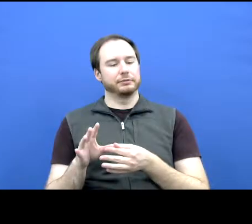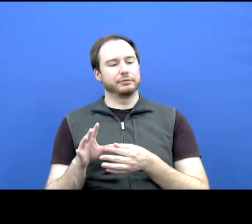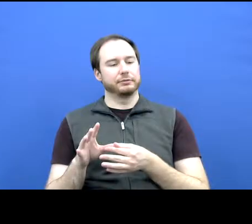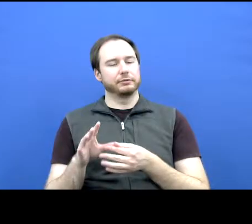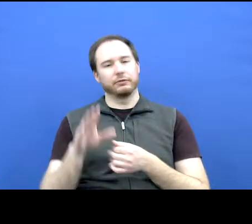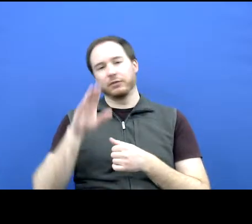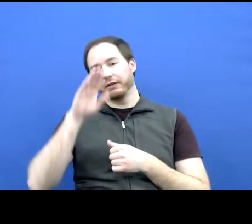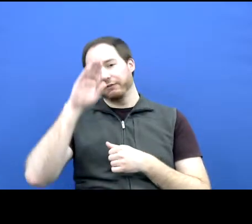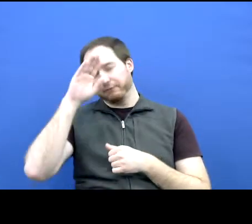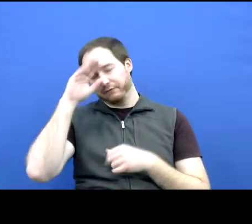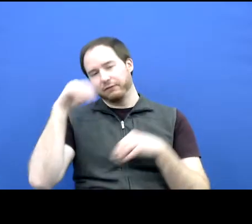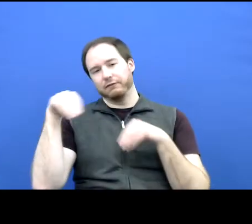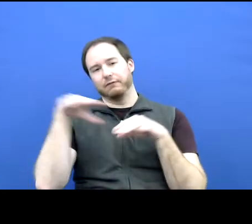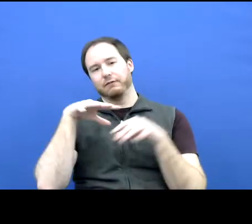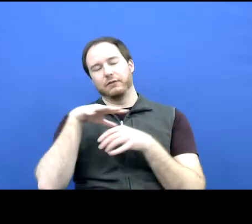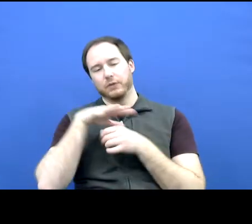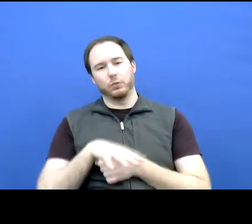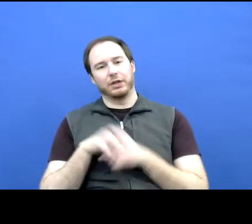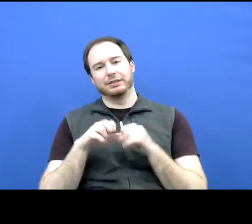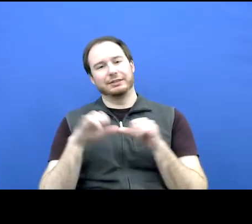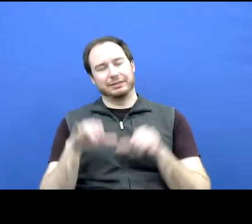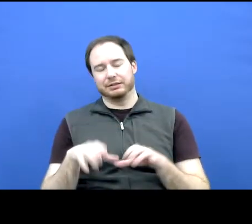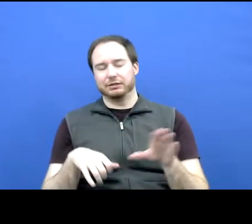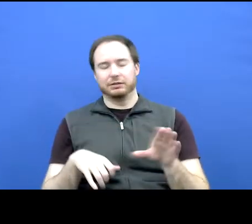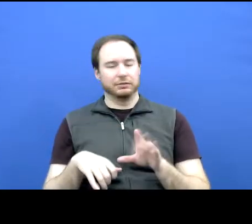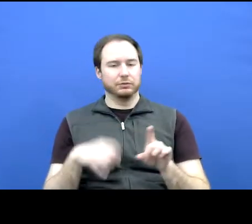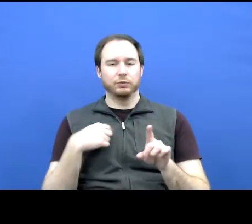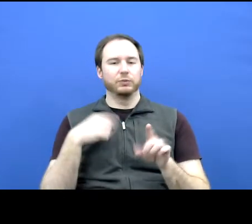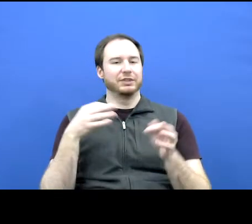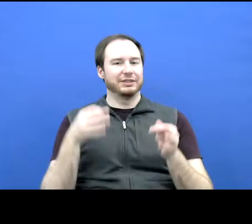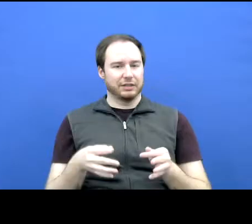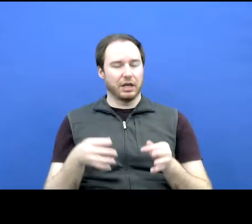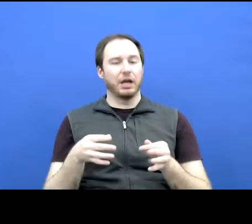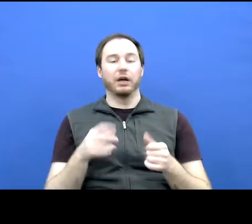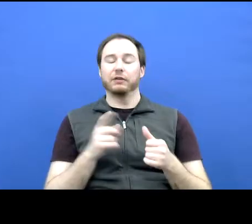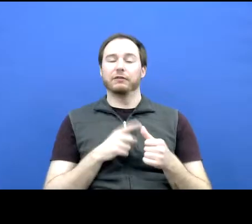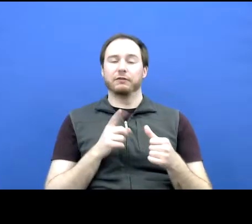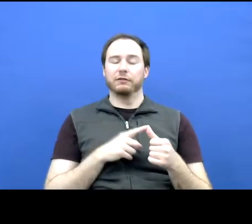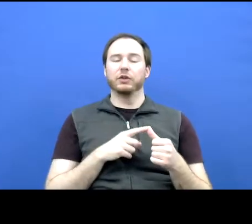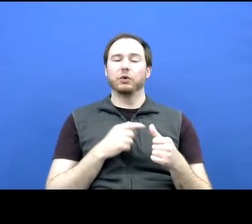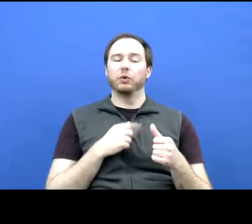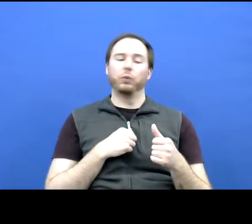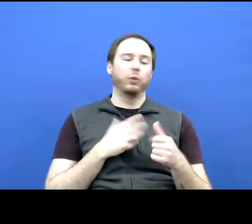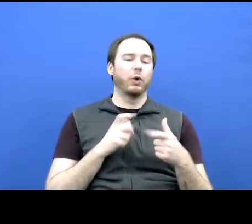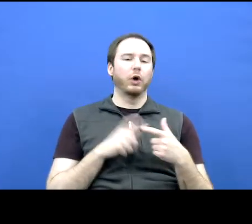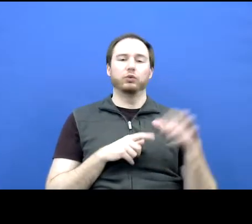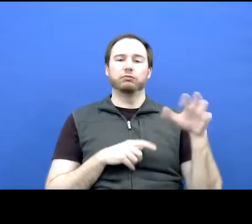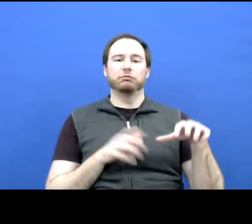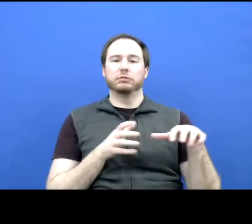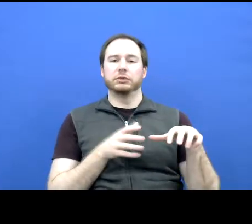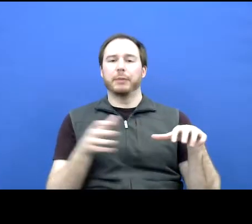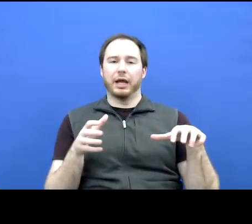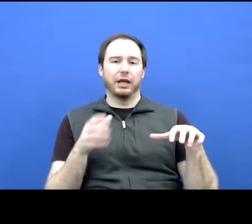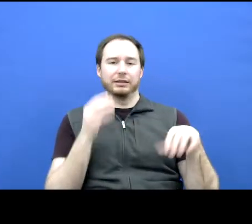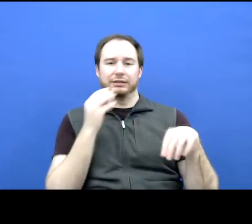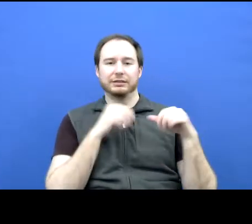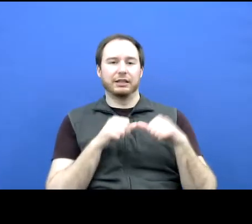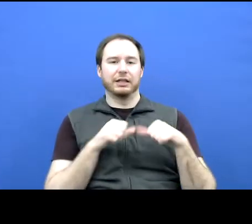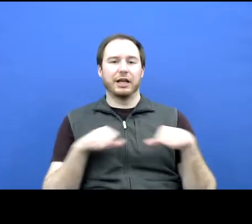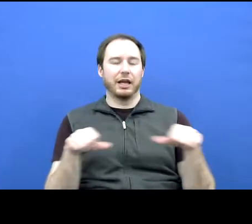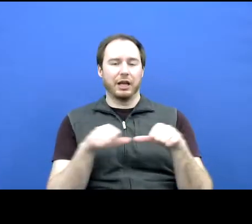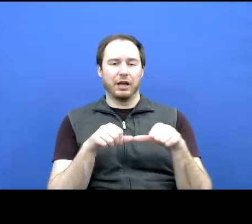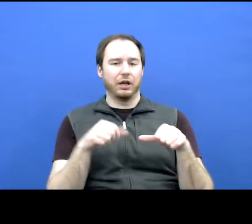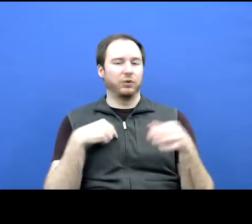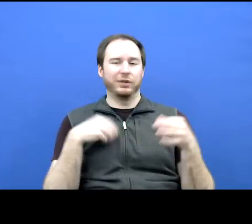fire suppression and stuff. So what we decided to do, in addition, originally we were just expanding the dining area.